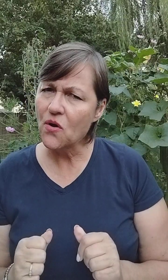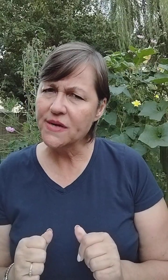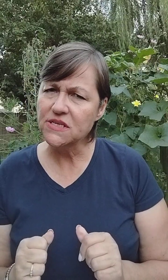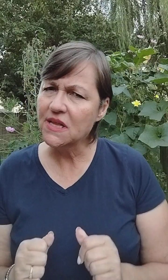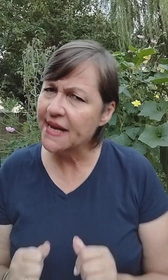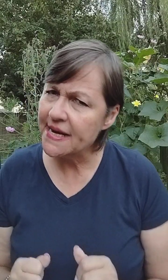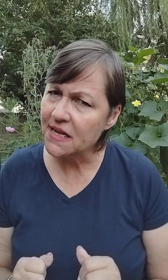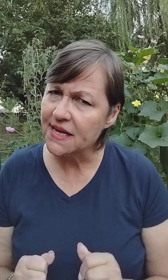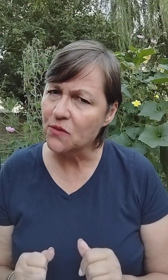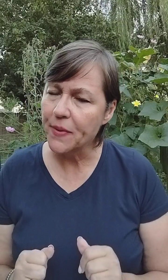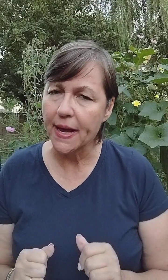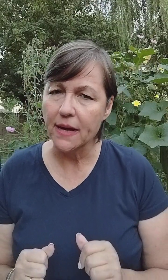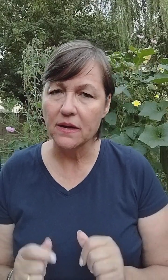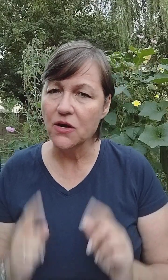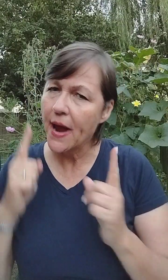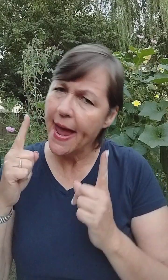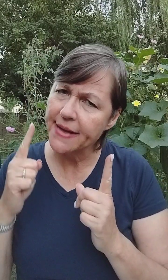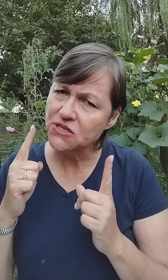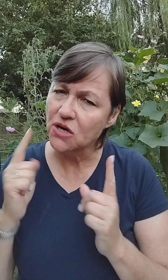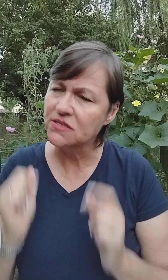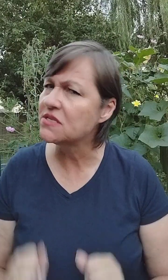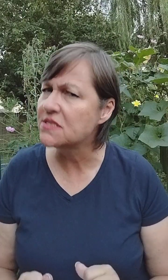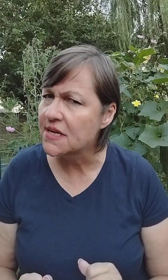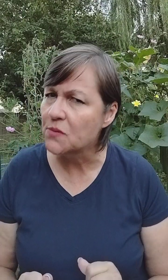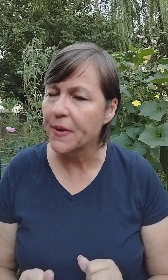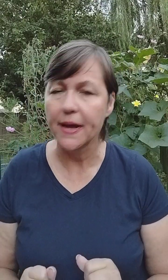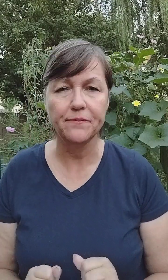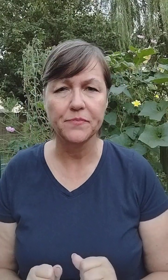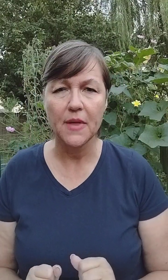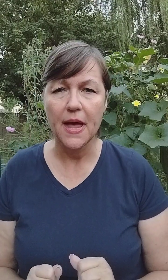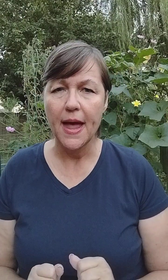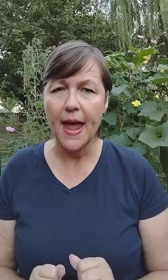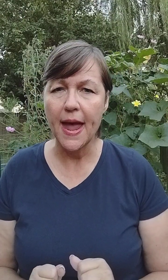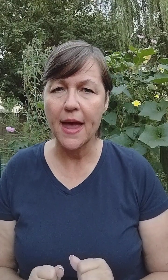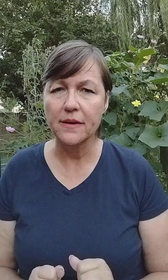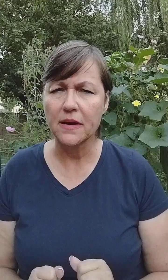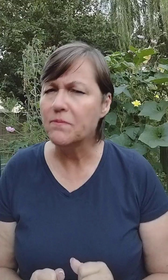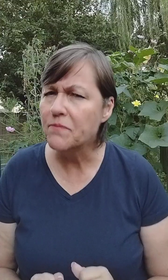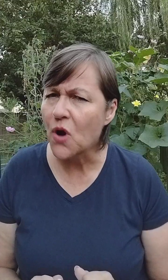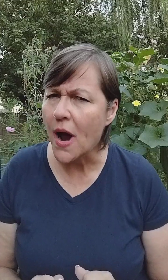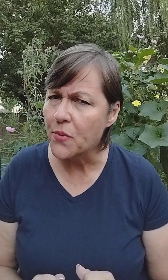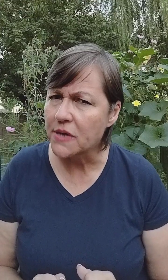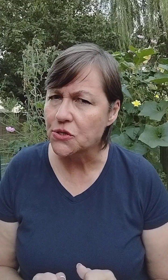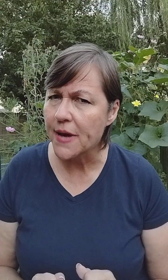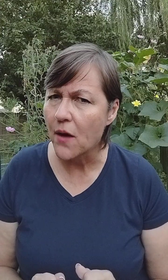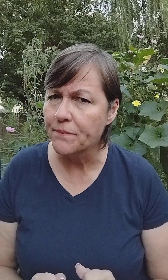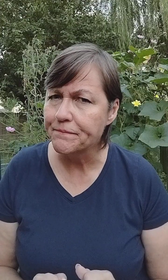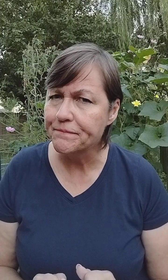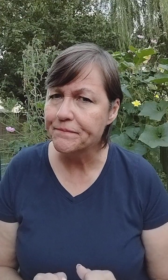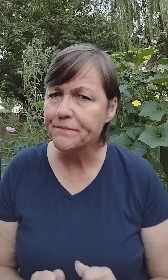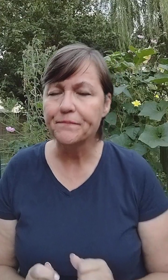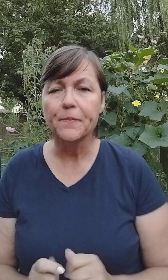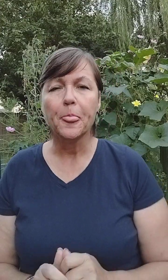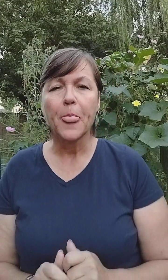to lean a little bit, your head turns just a little bit, and your eyebrows are down. And